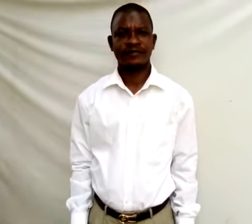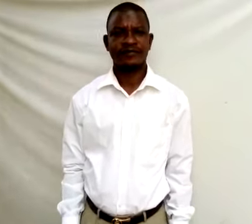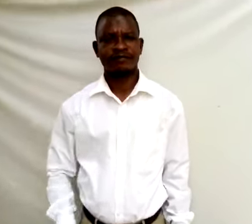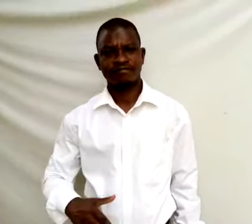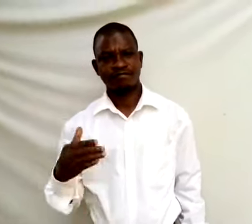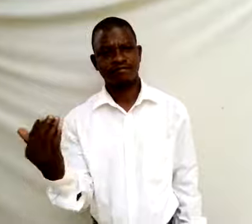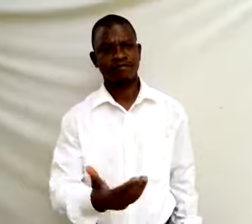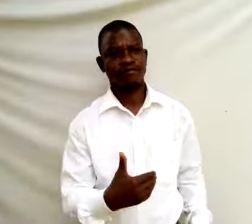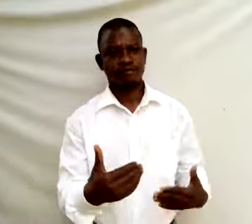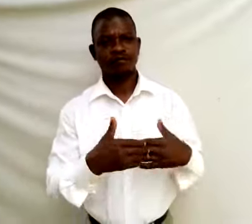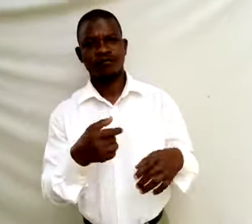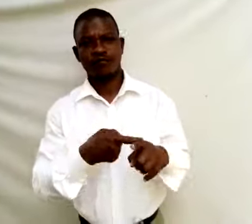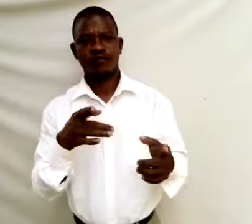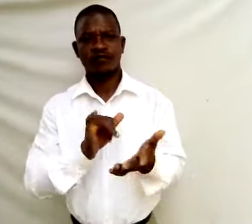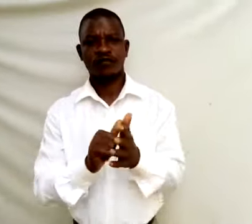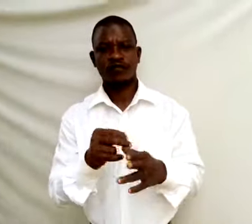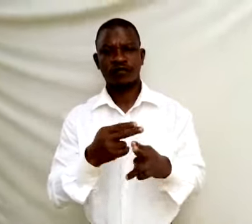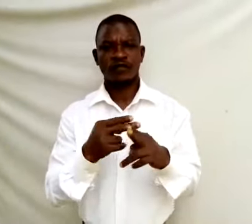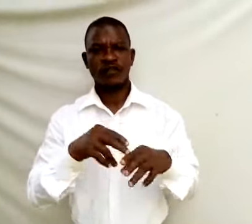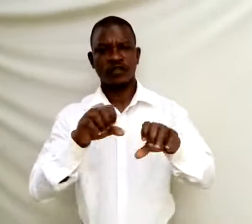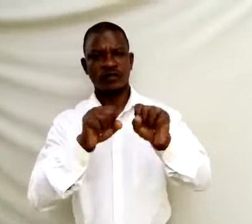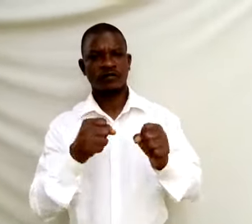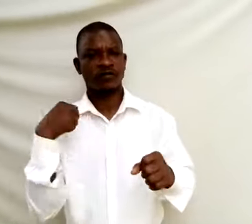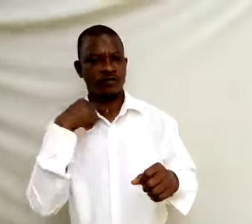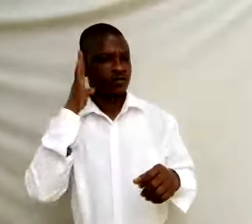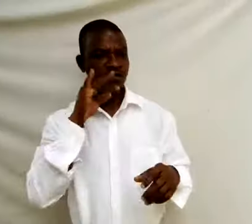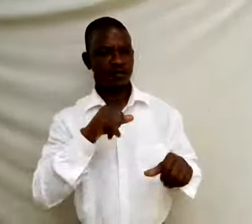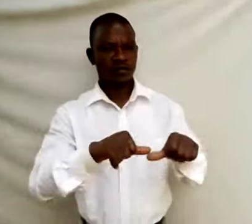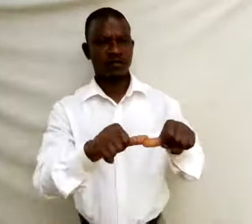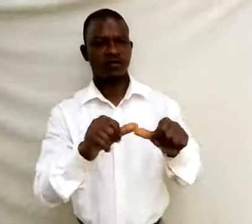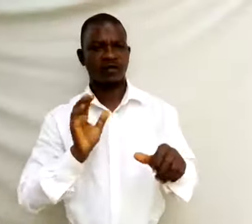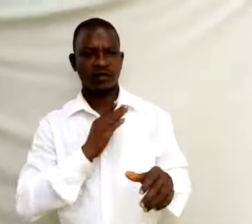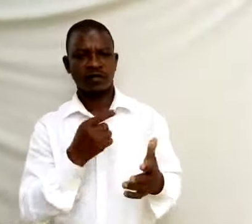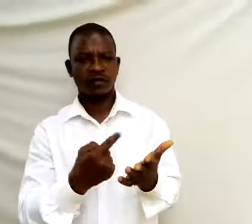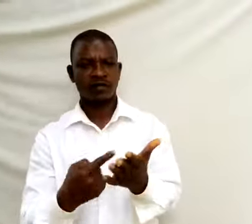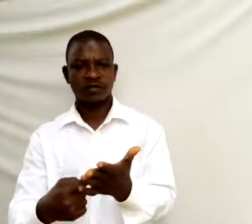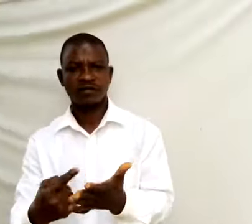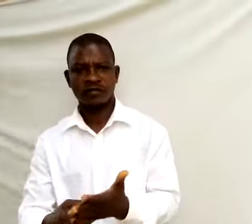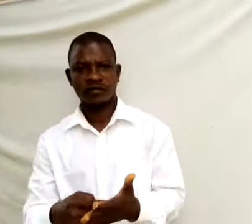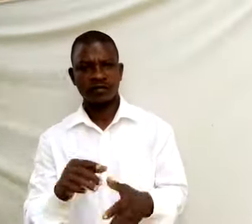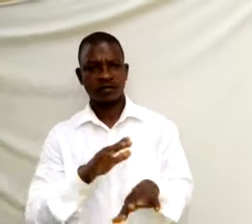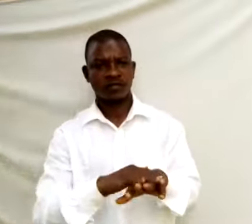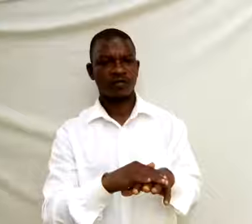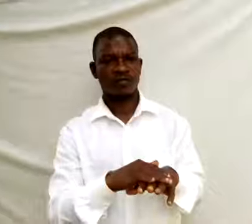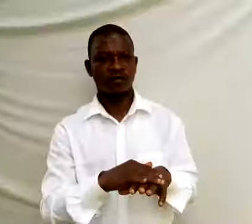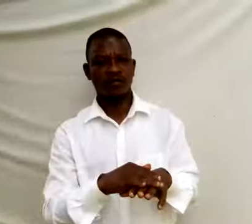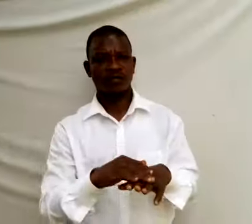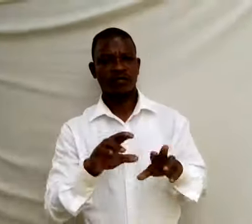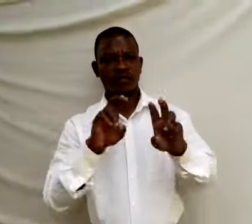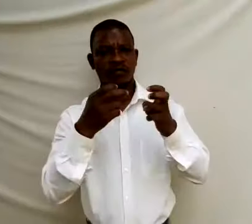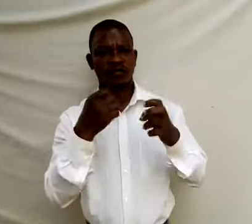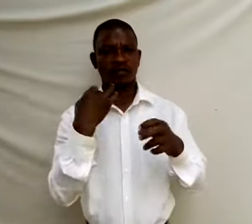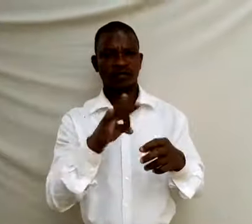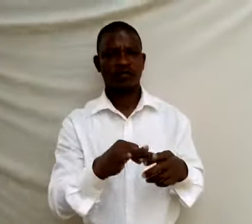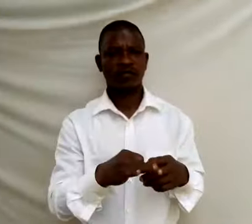Welcome back from that short break. We shall continue our discussion on types of